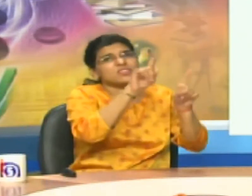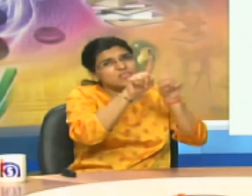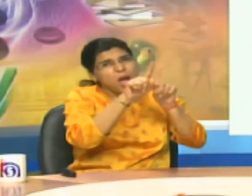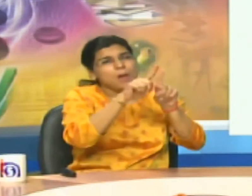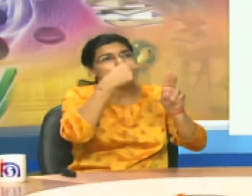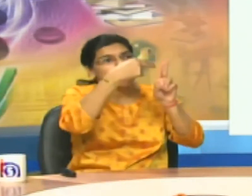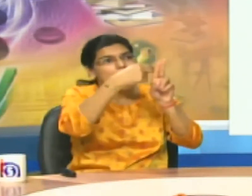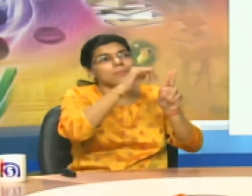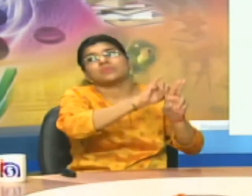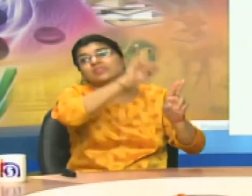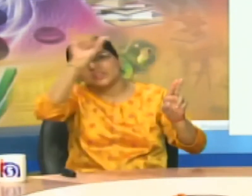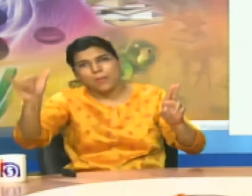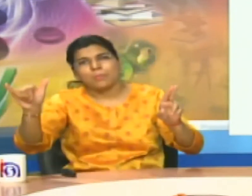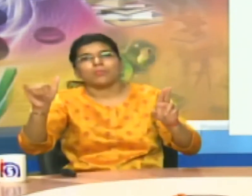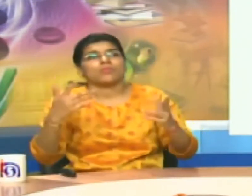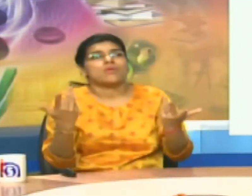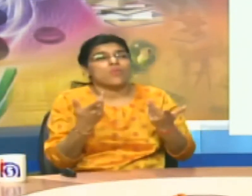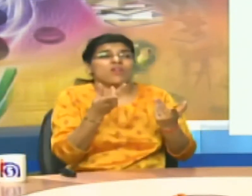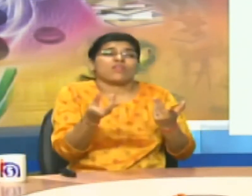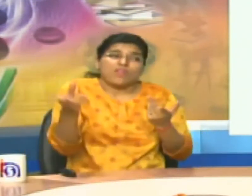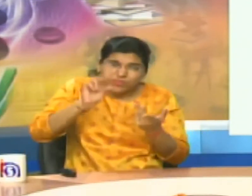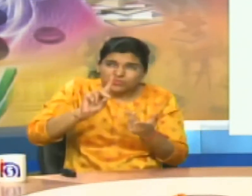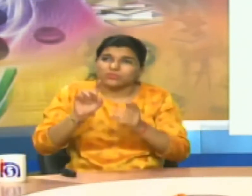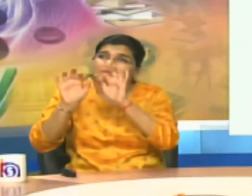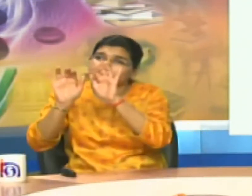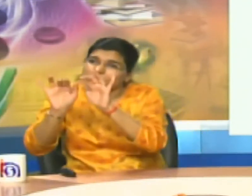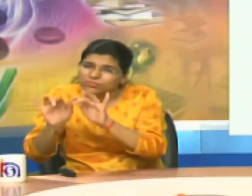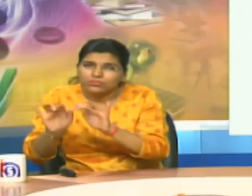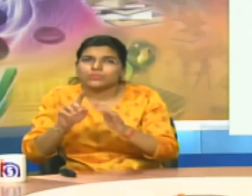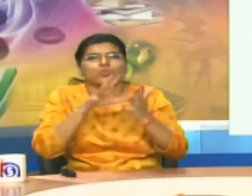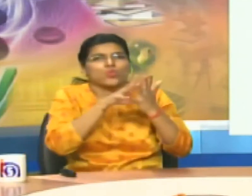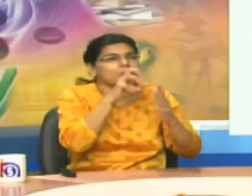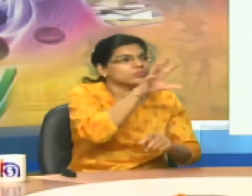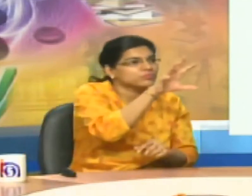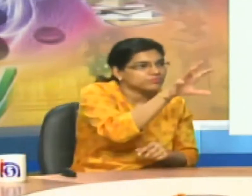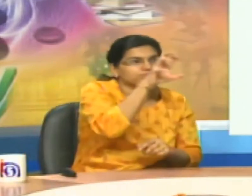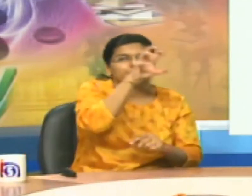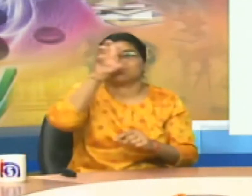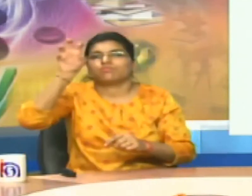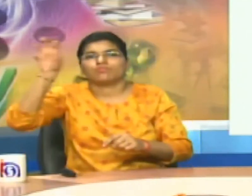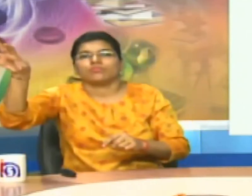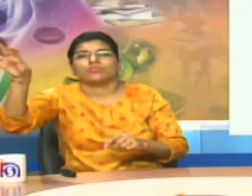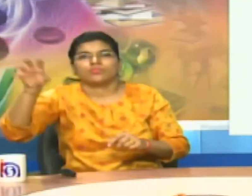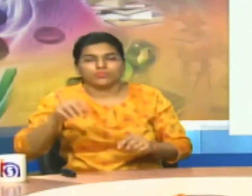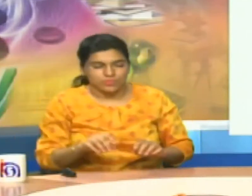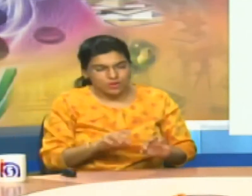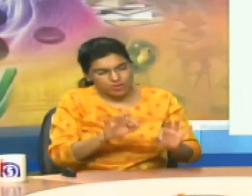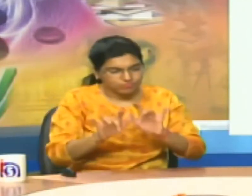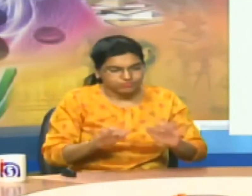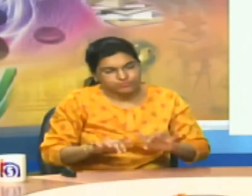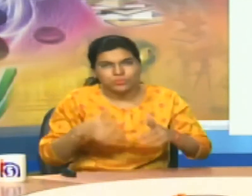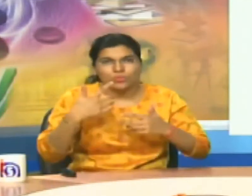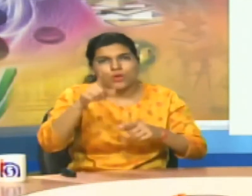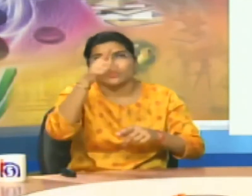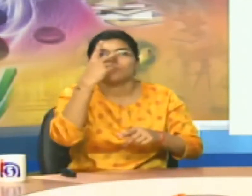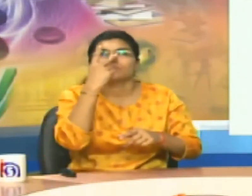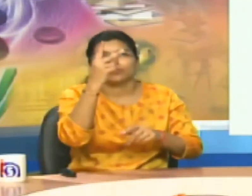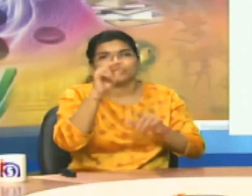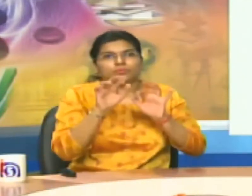purpose, for that copy purpose you can do the copy. So, every time you have to just type your text,